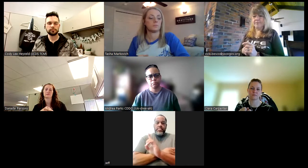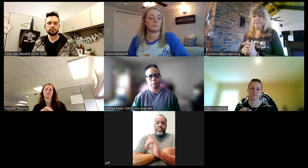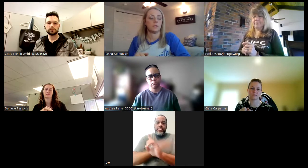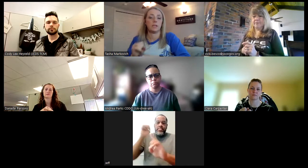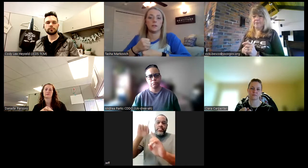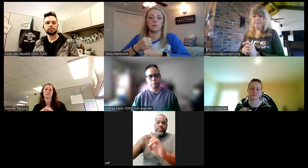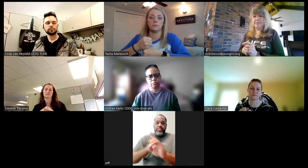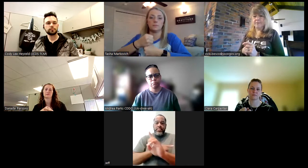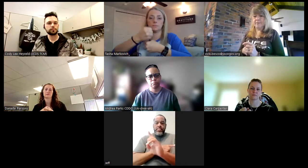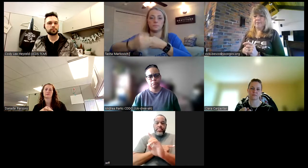Year.